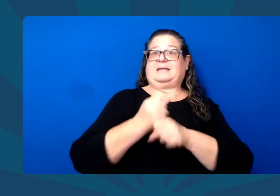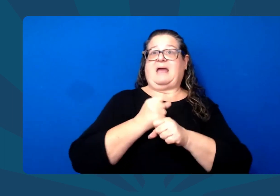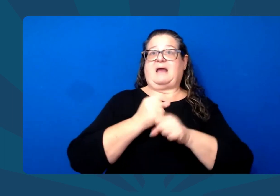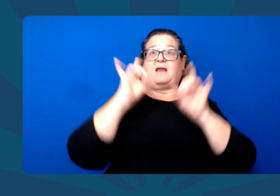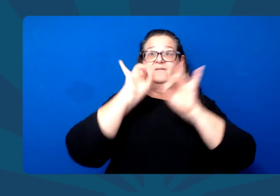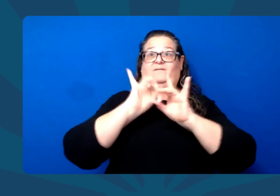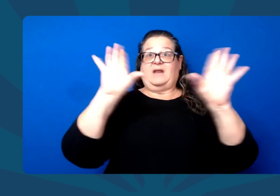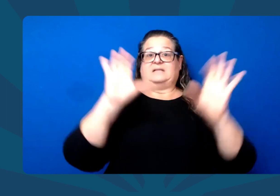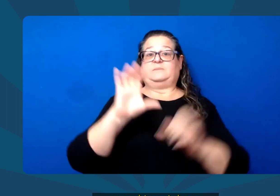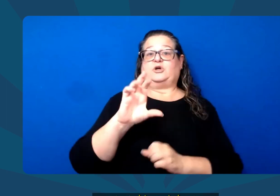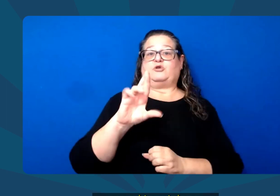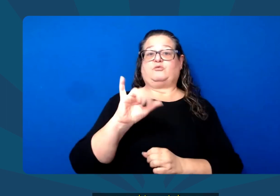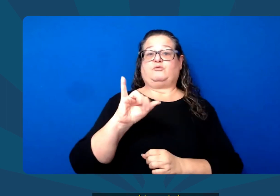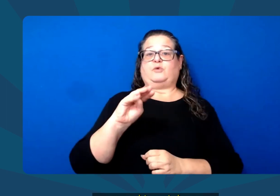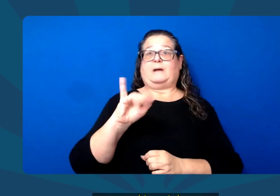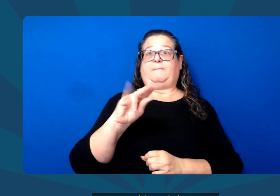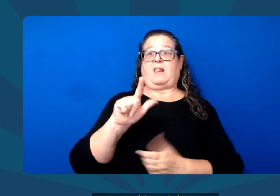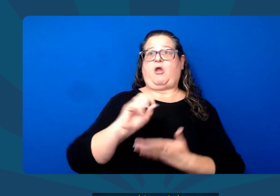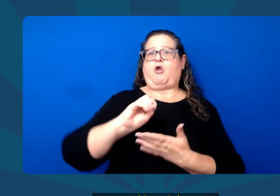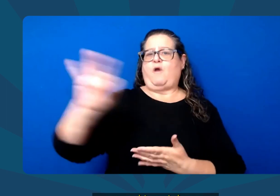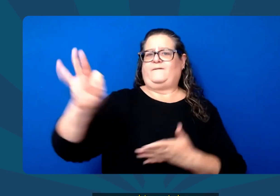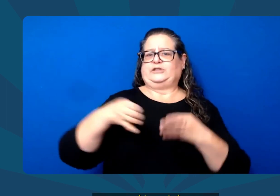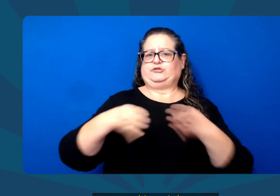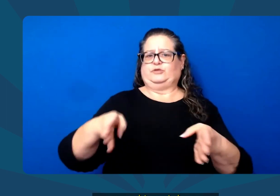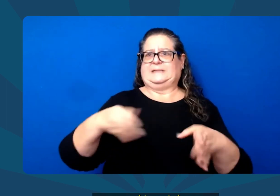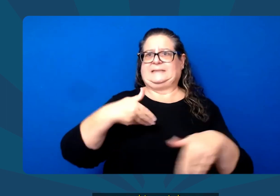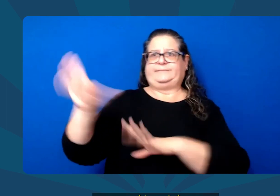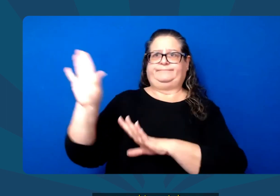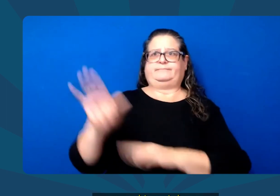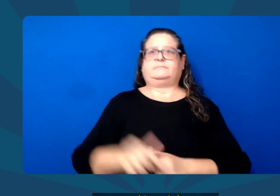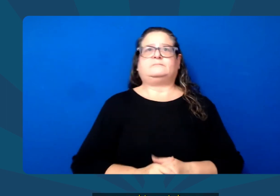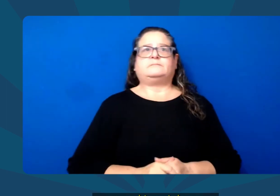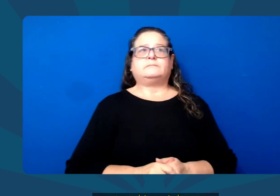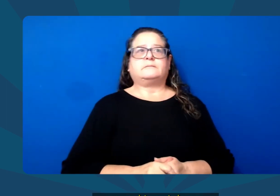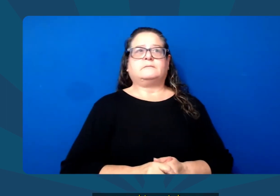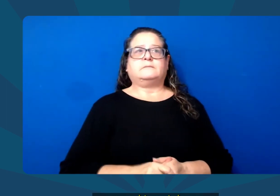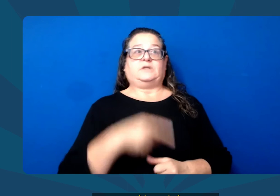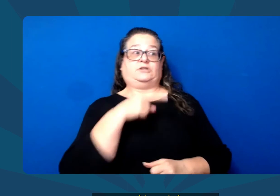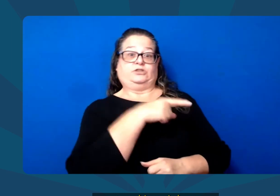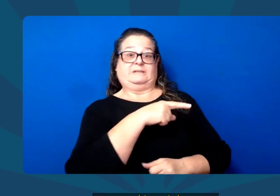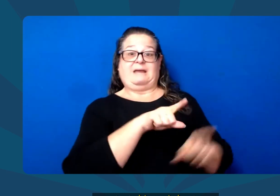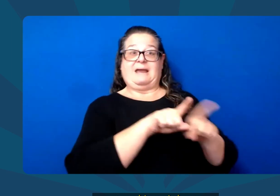She dedicated herself to taking violent criminals off the streets.